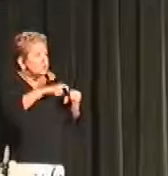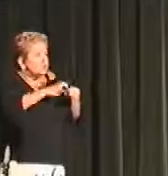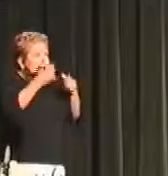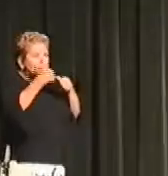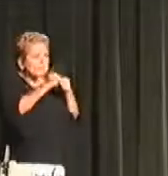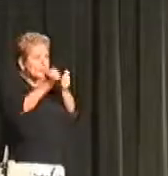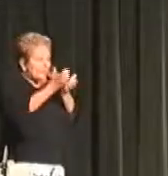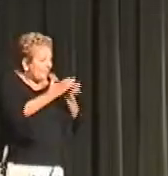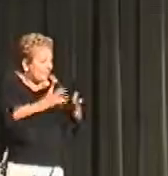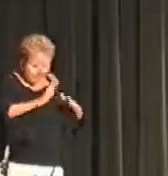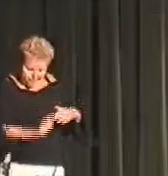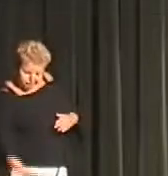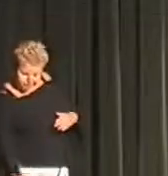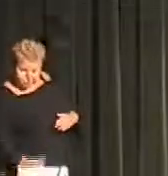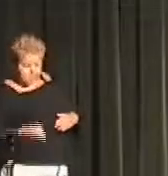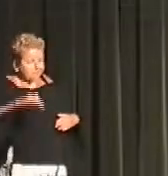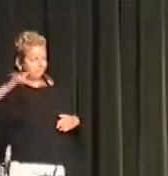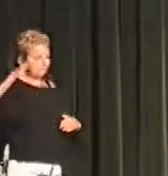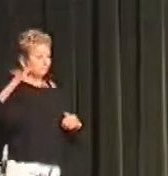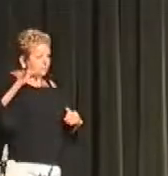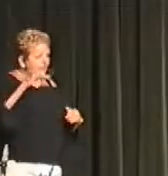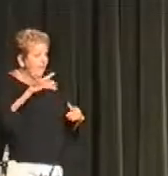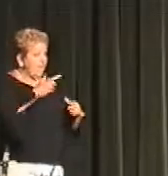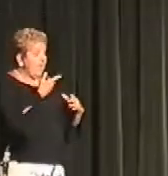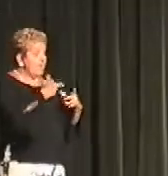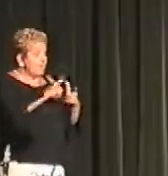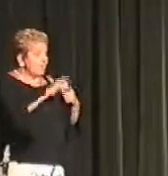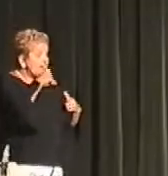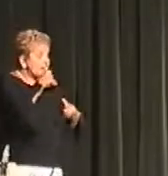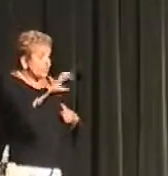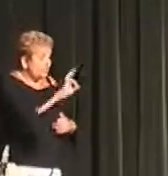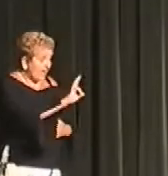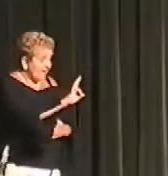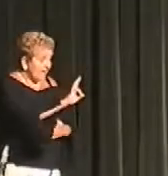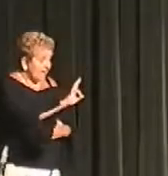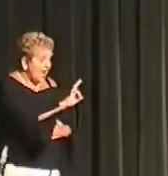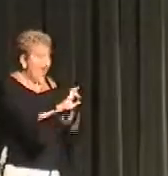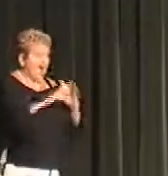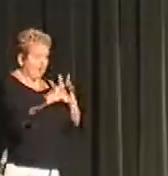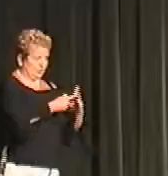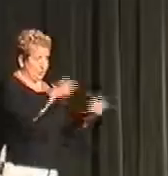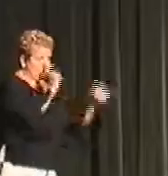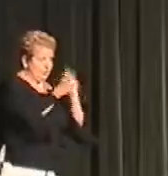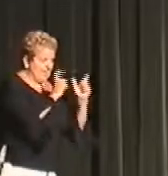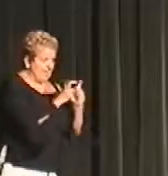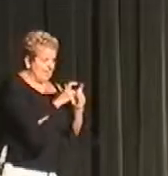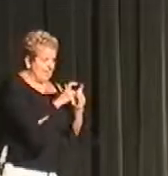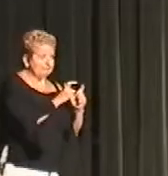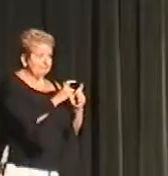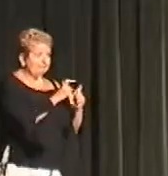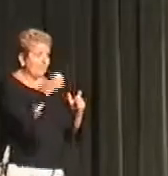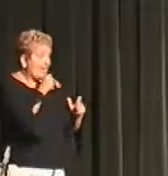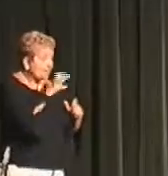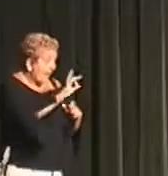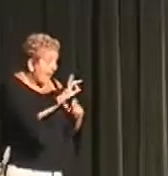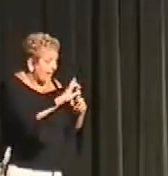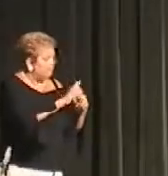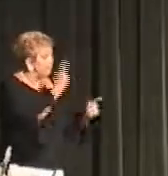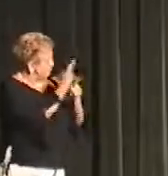grateful that I found drugs when I was 7 years old, and I began to drink on a regular basis when I was 8. By the time I was 9, I found a